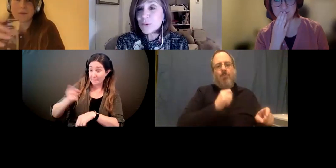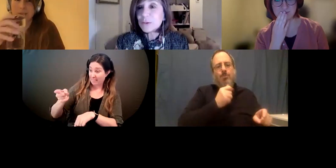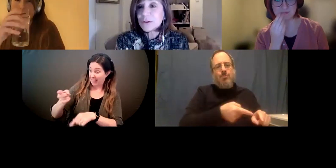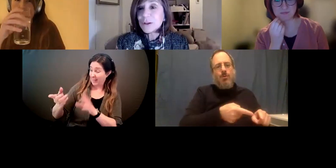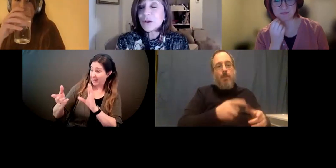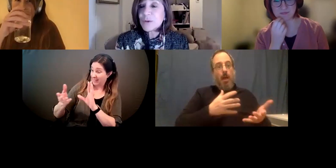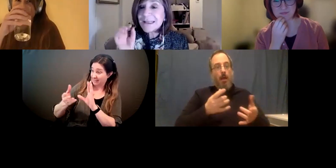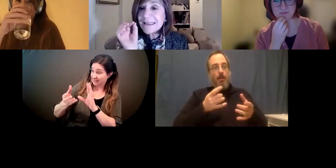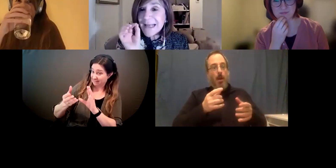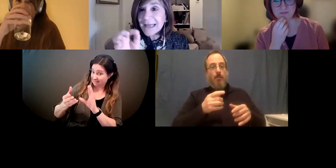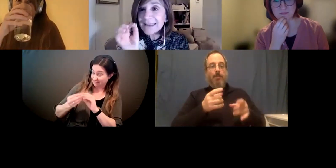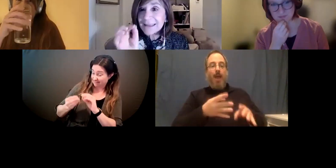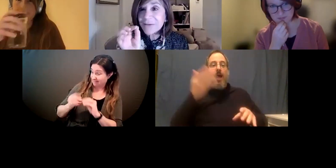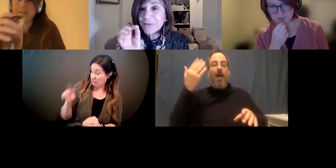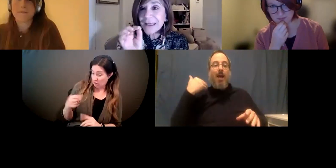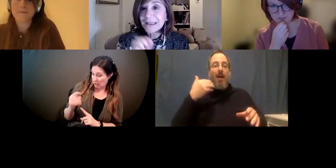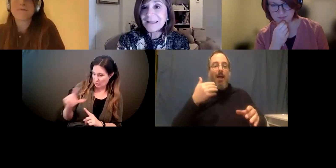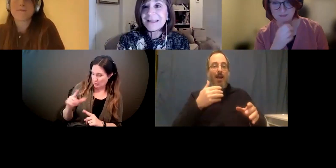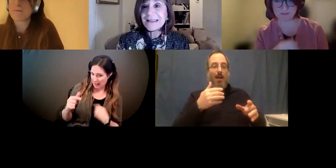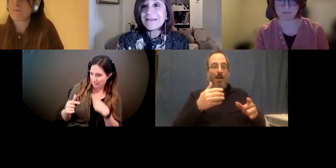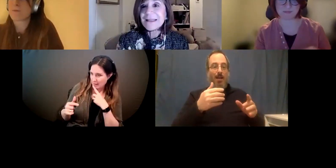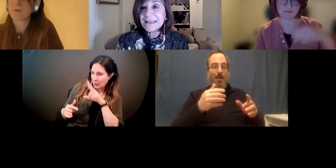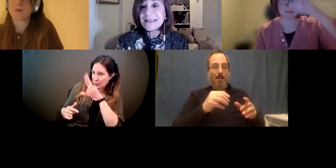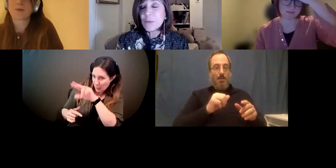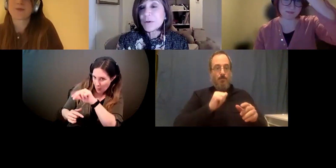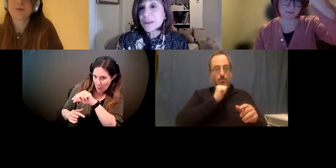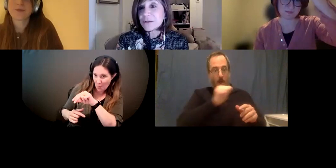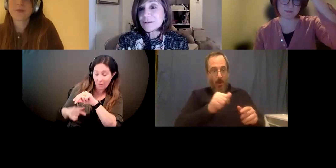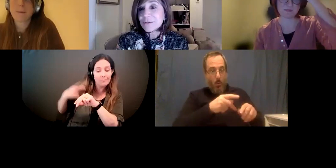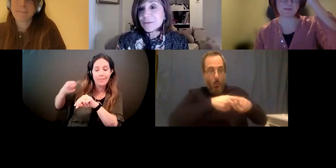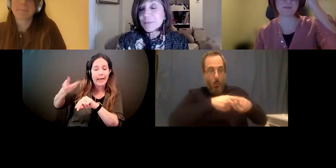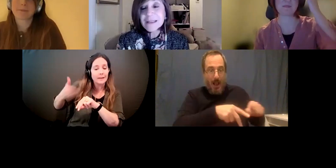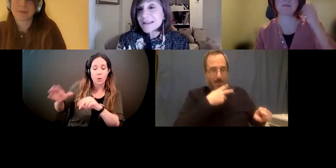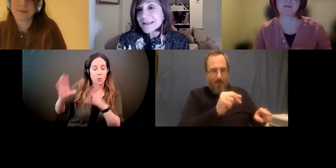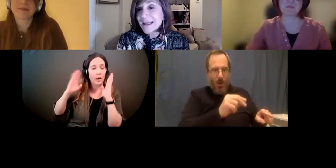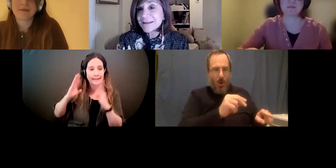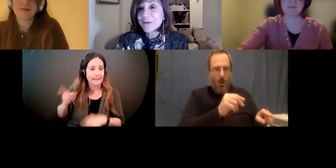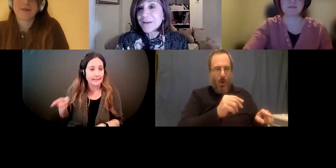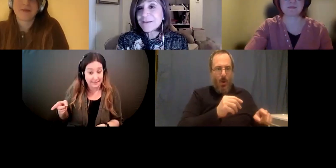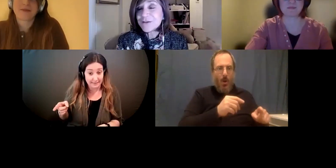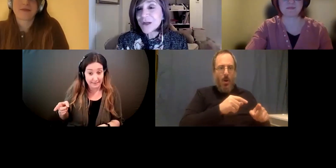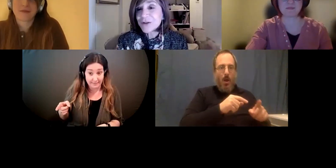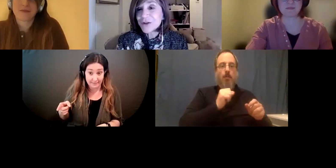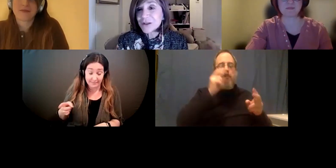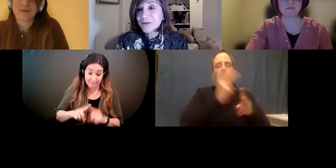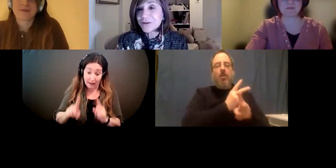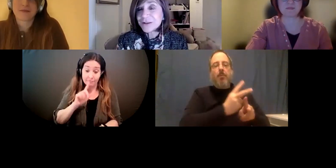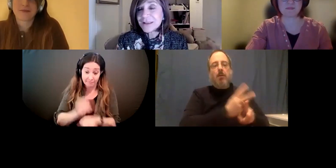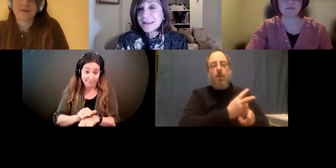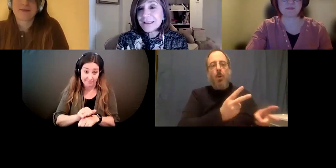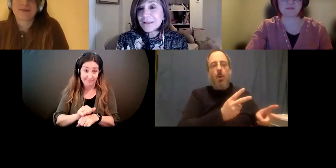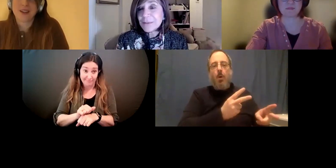a tool, was exactly the thing that they did not want to hear. But it's exactly the thing that's changed the